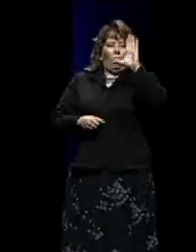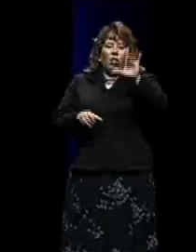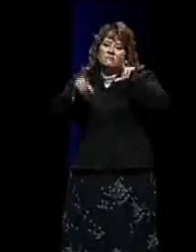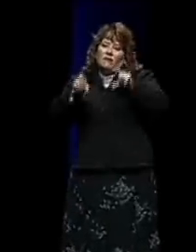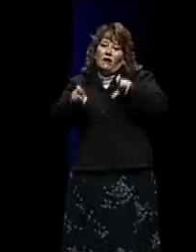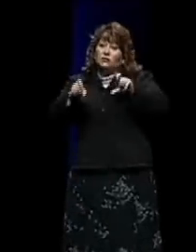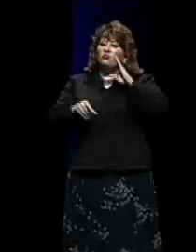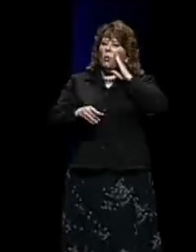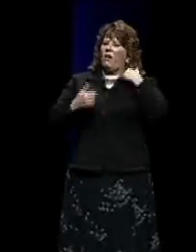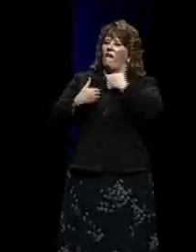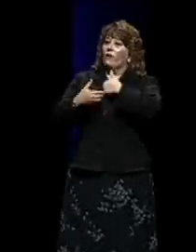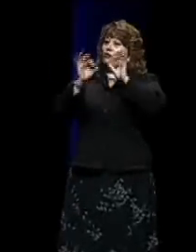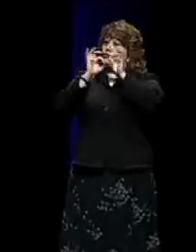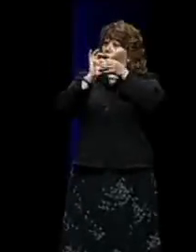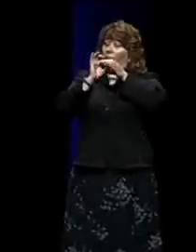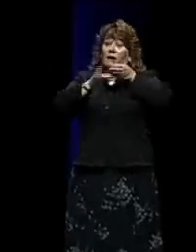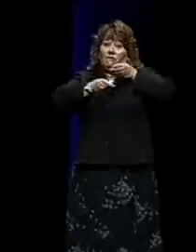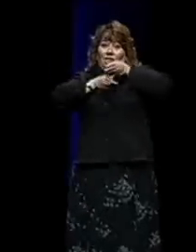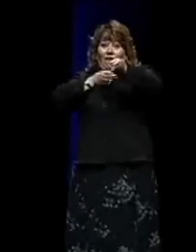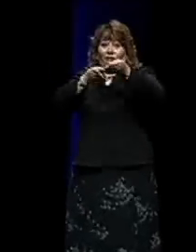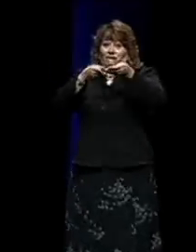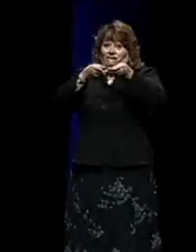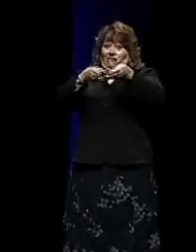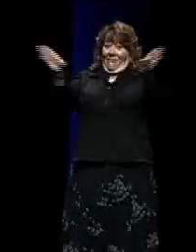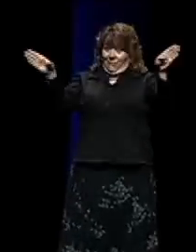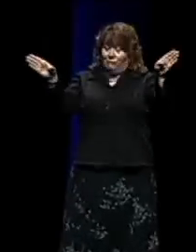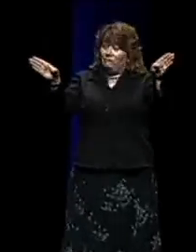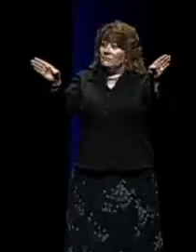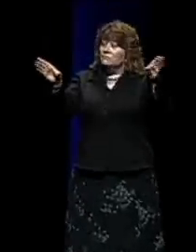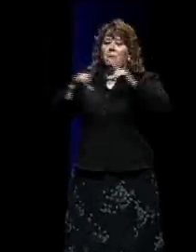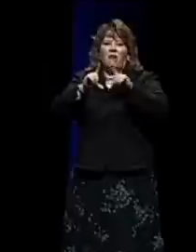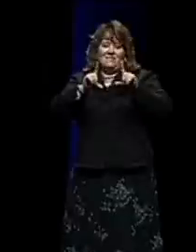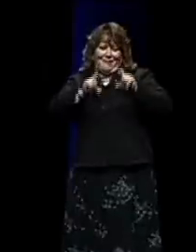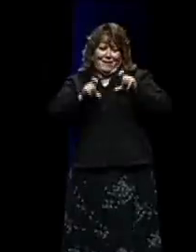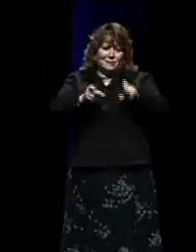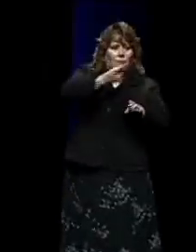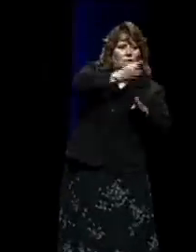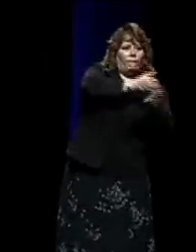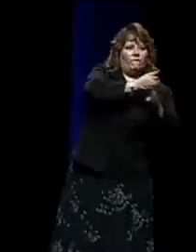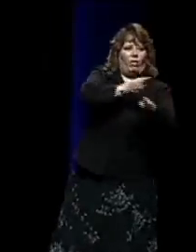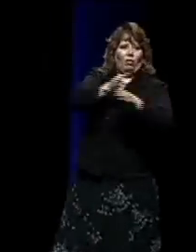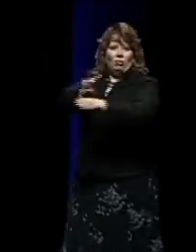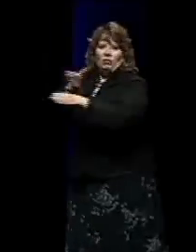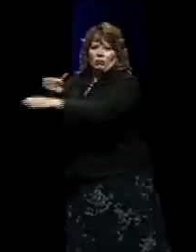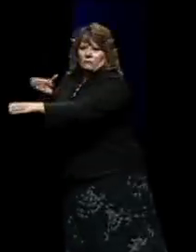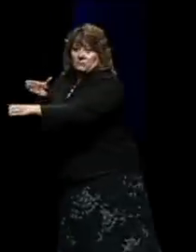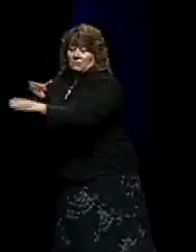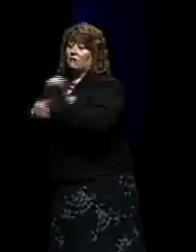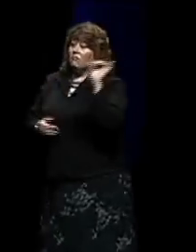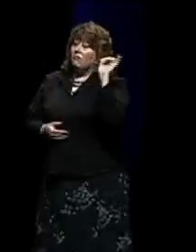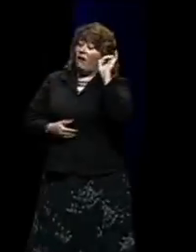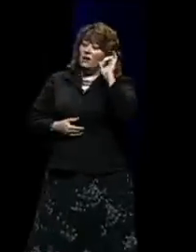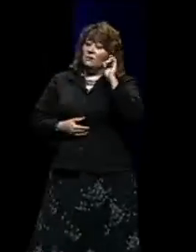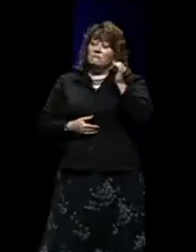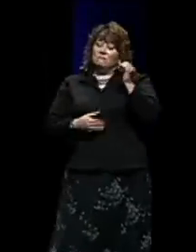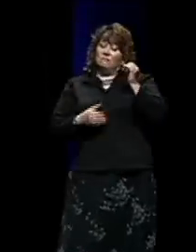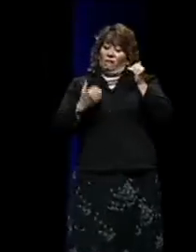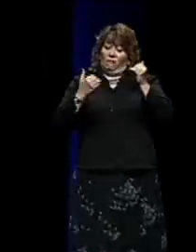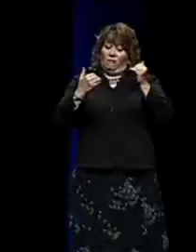What is the possibility that the future test will have a generalist level certification